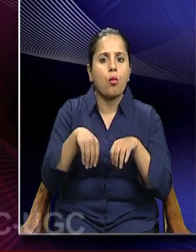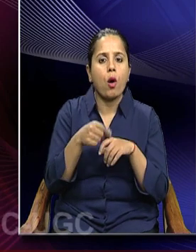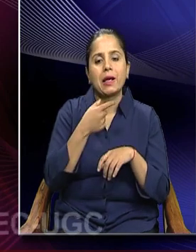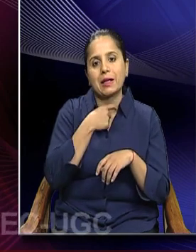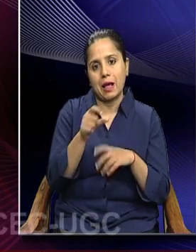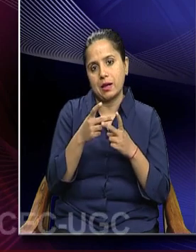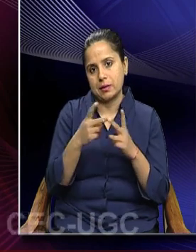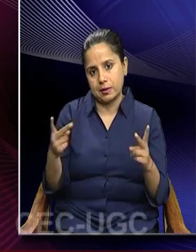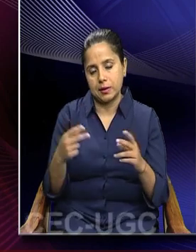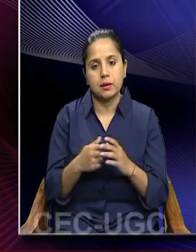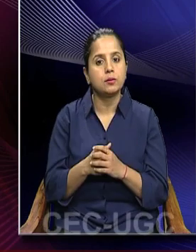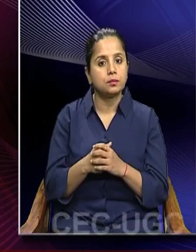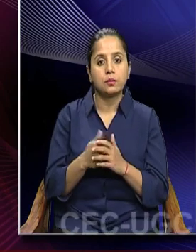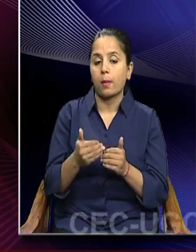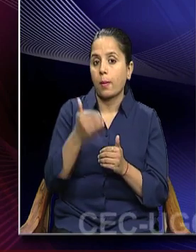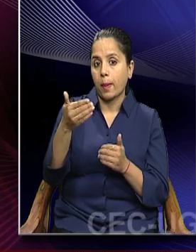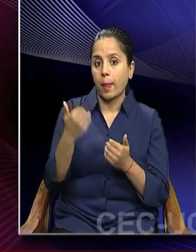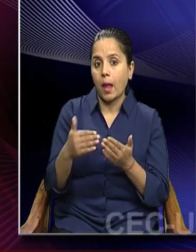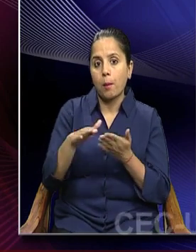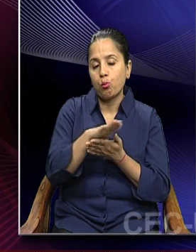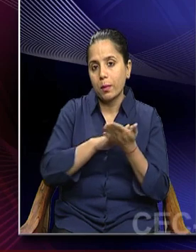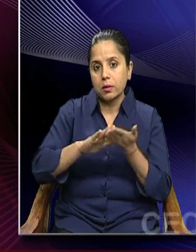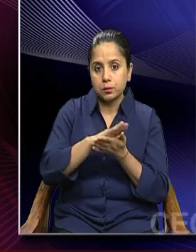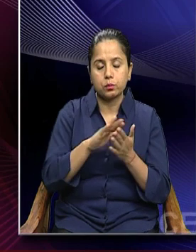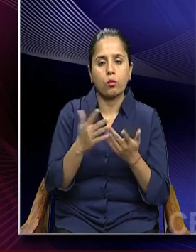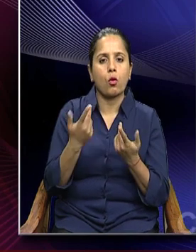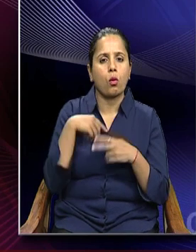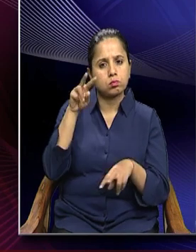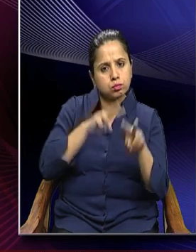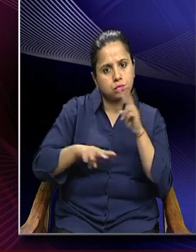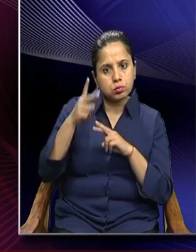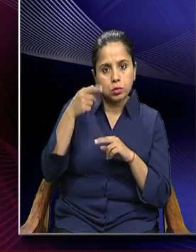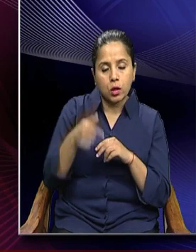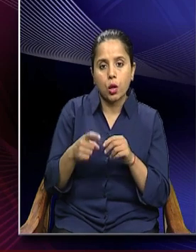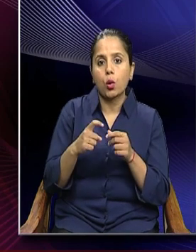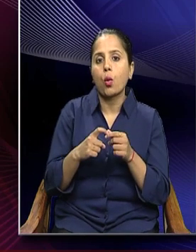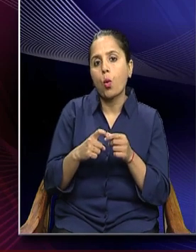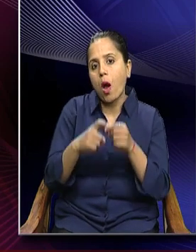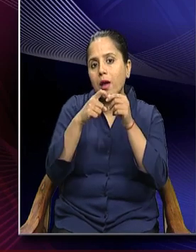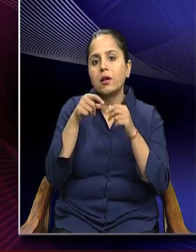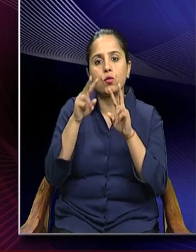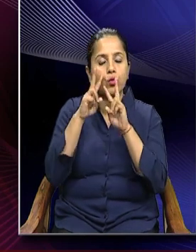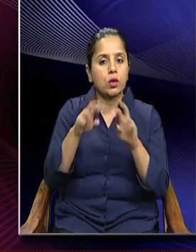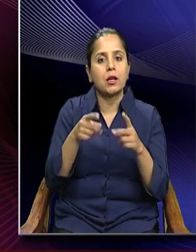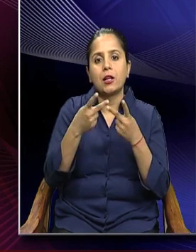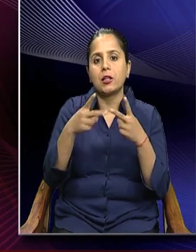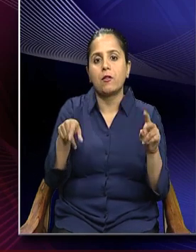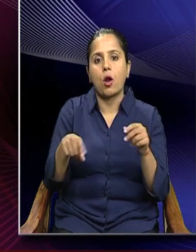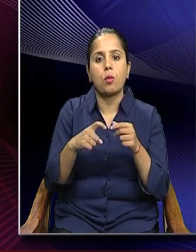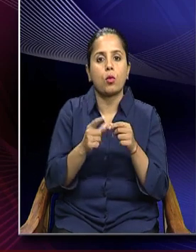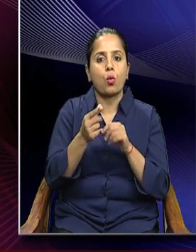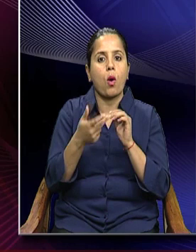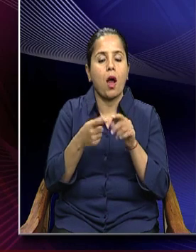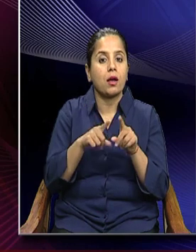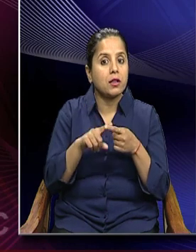cases. The next basis or assumption on which qualitative research differs from quantitative research